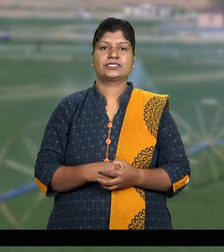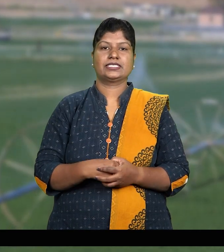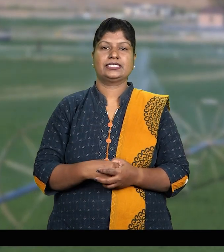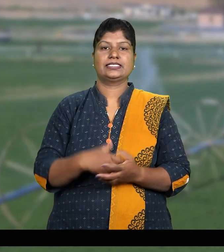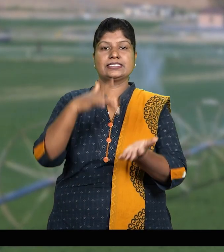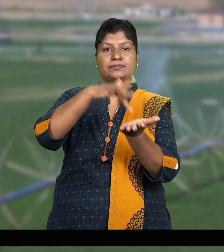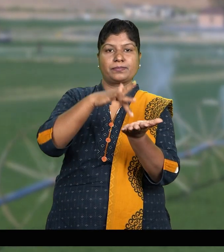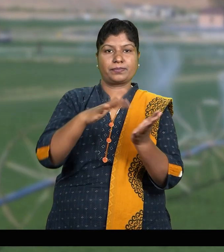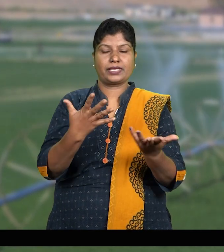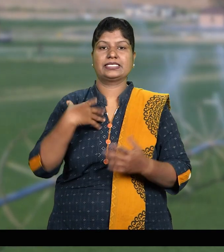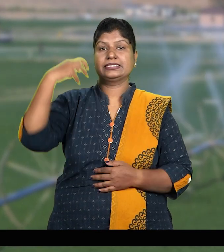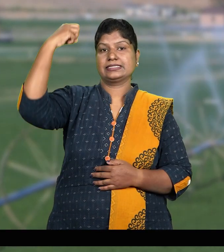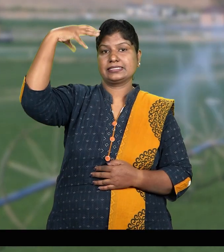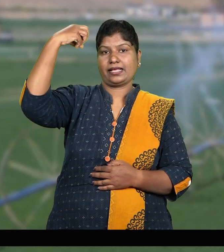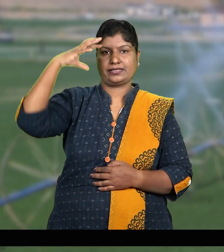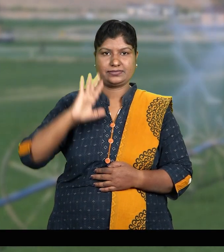space, and light.